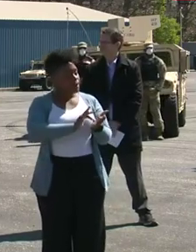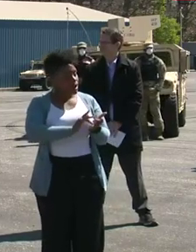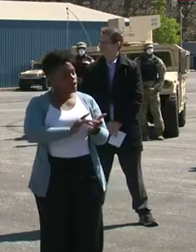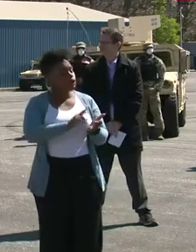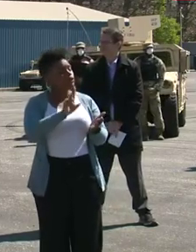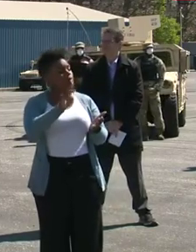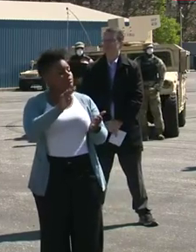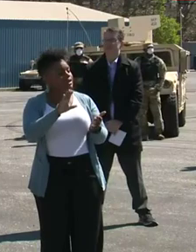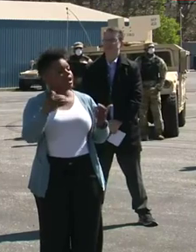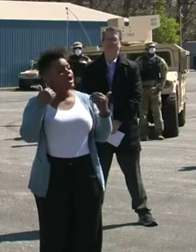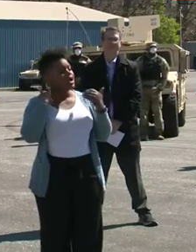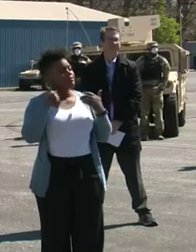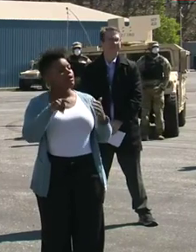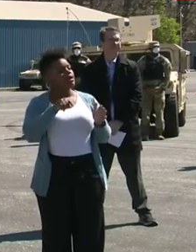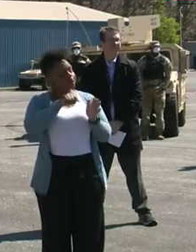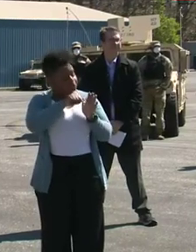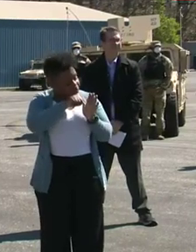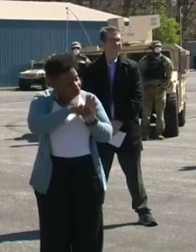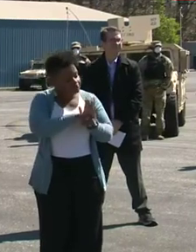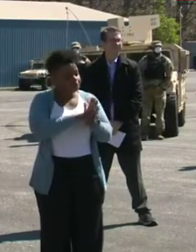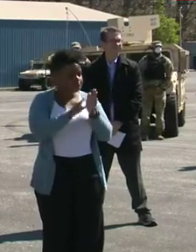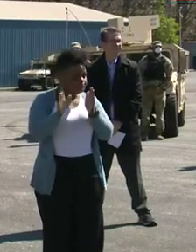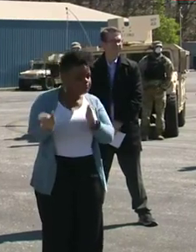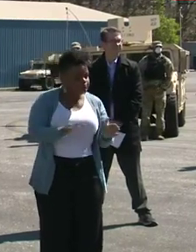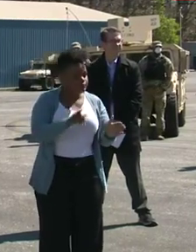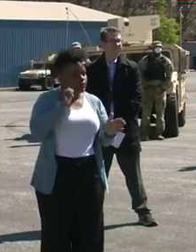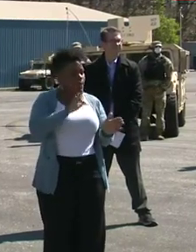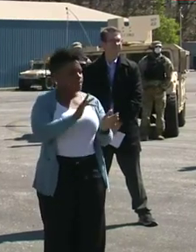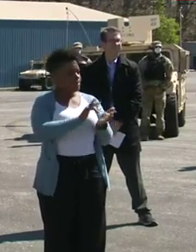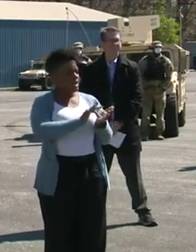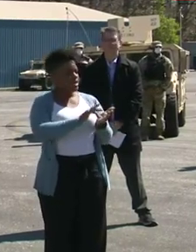surge, and we'll be talking to everybody about those details tomorrow.